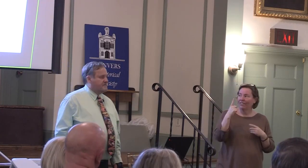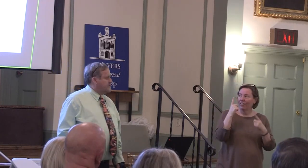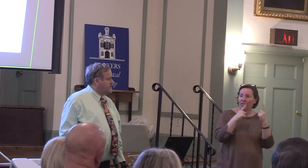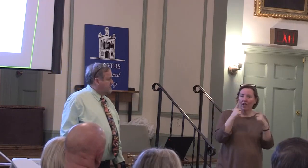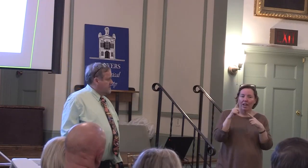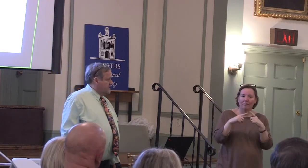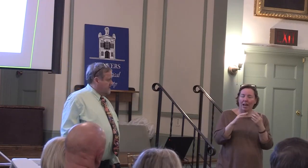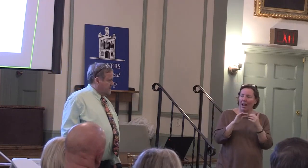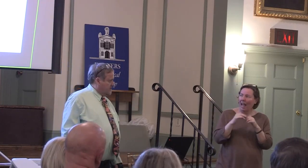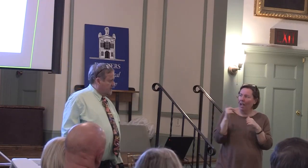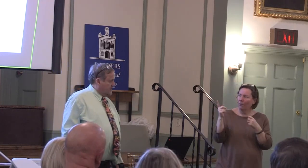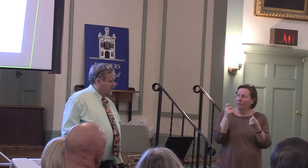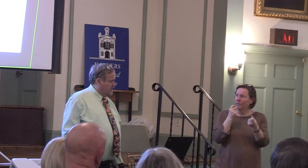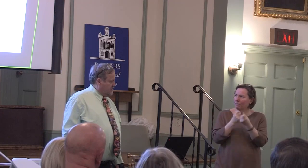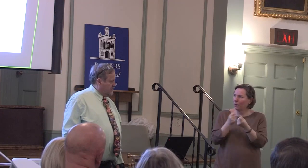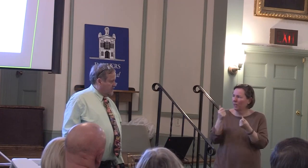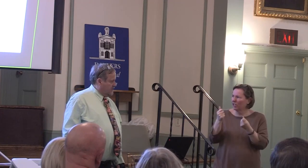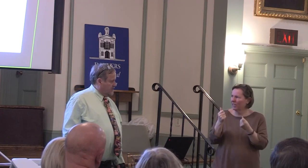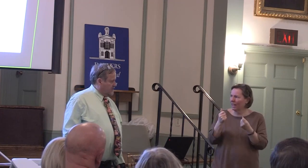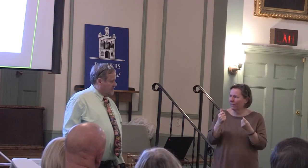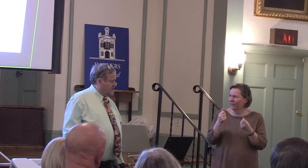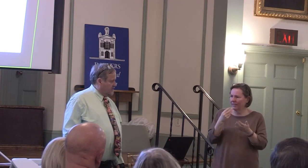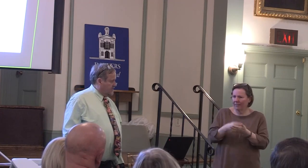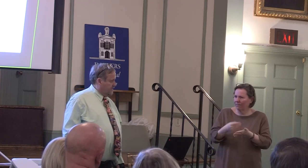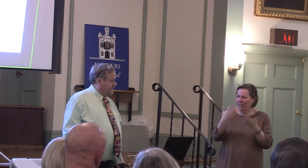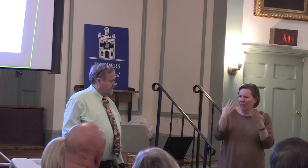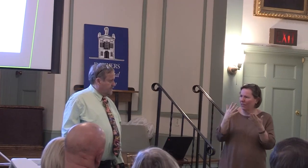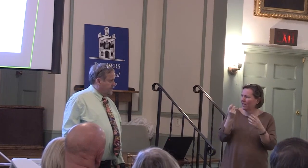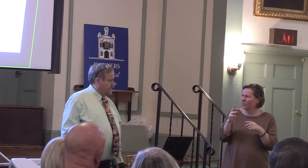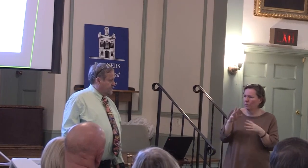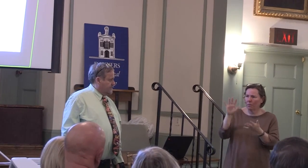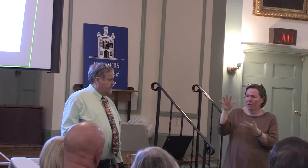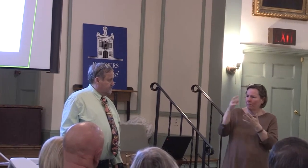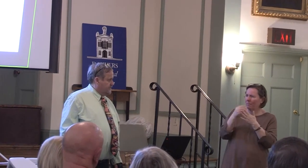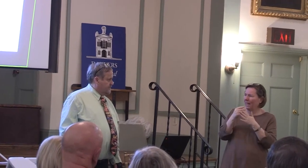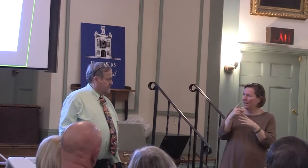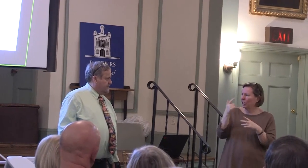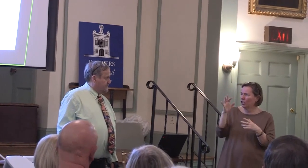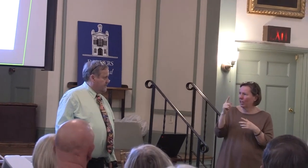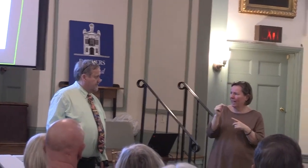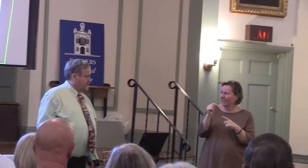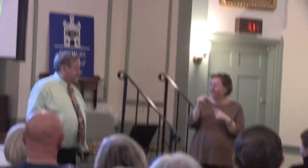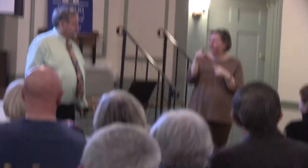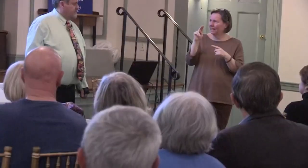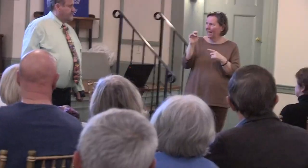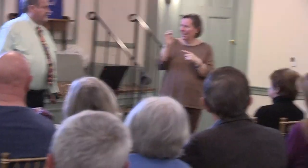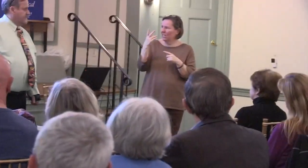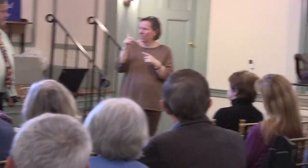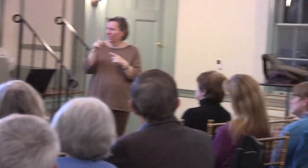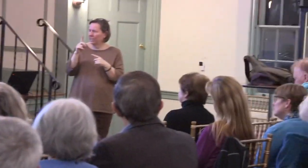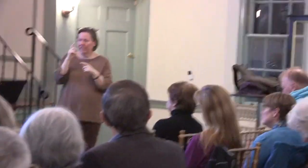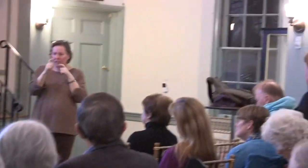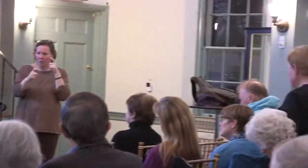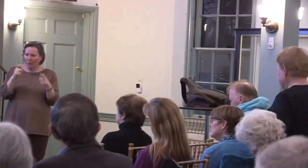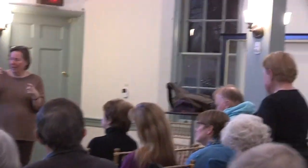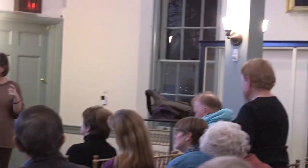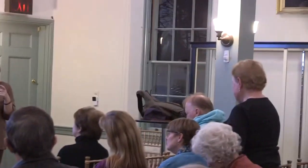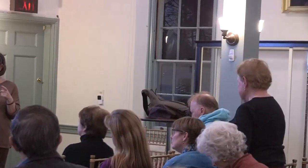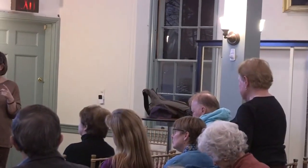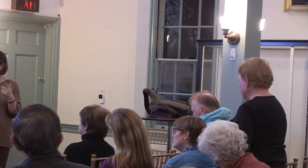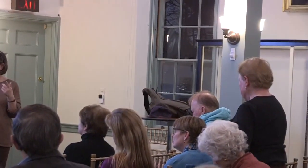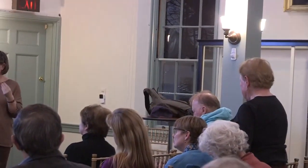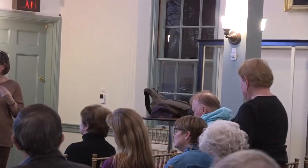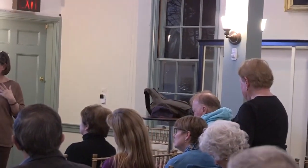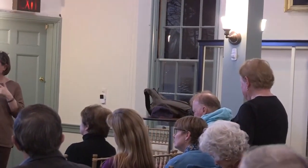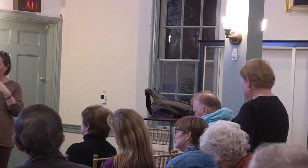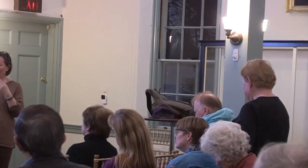you support yourselves. I assume you get grants and donations. Can you